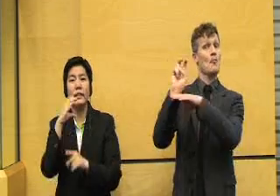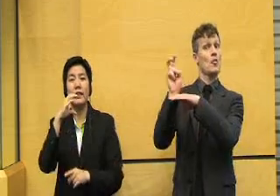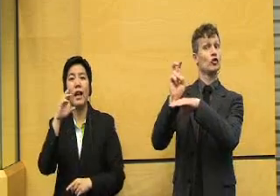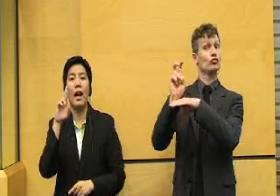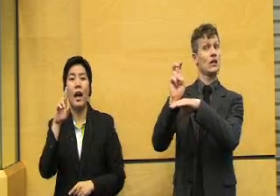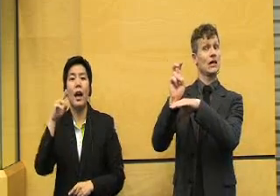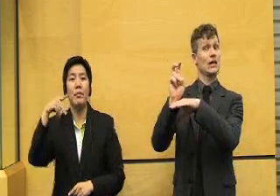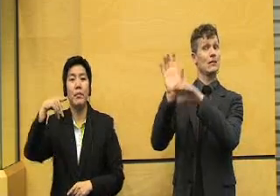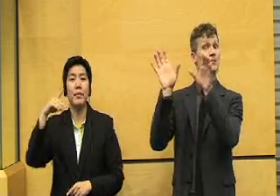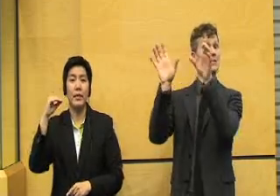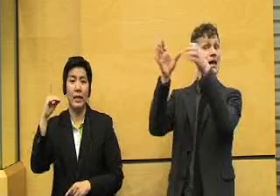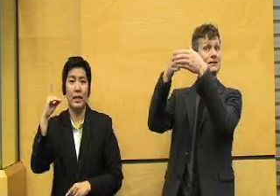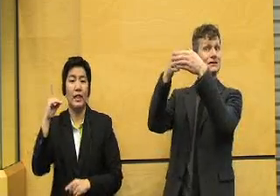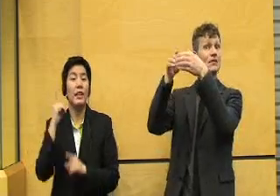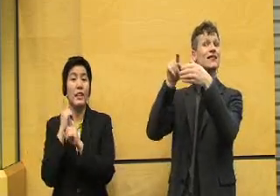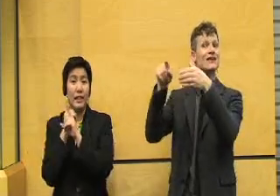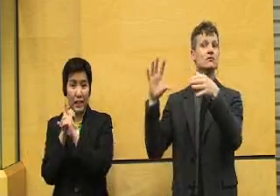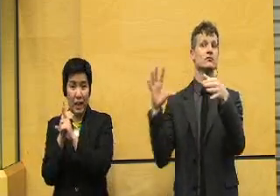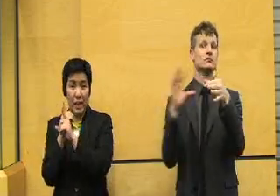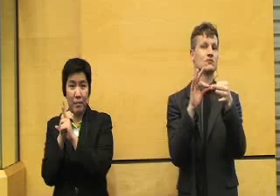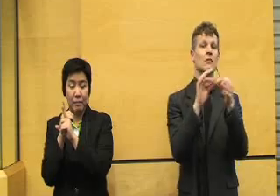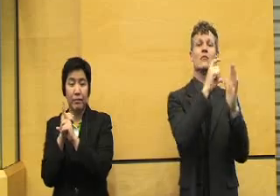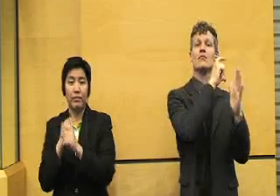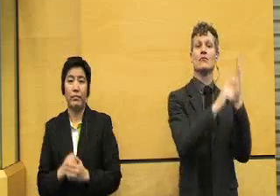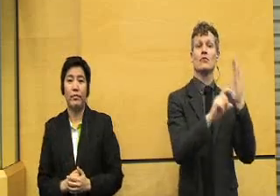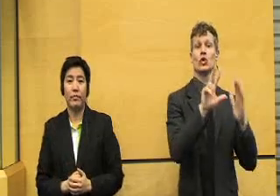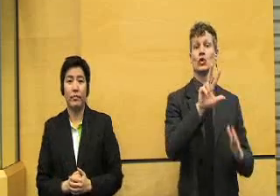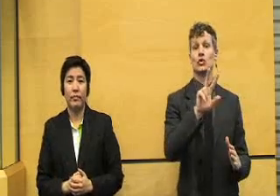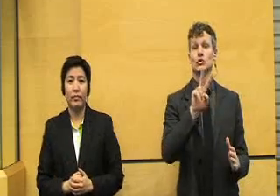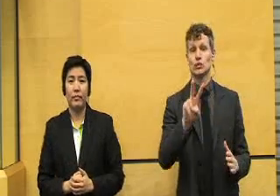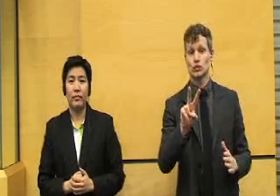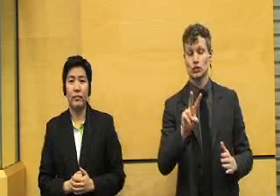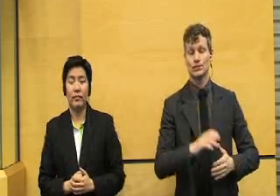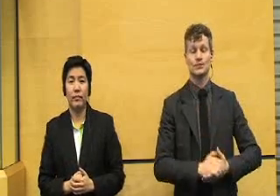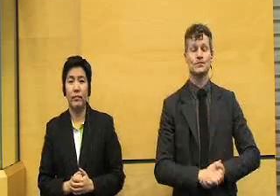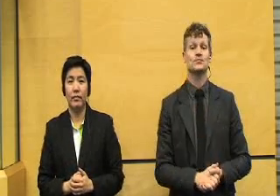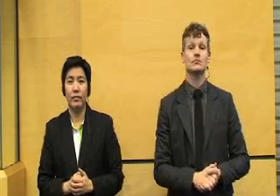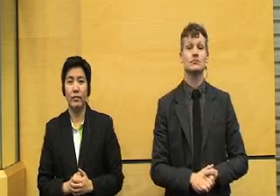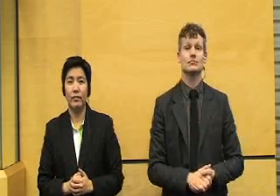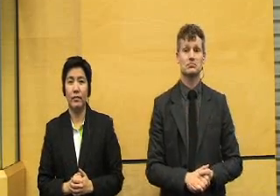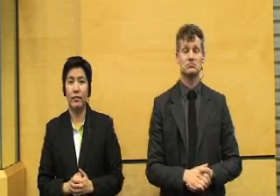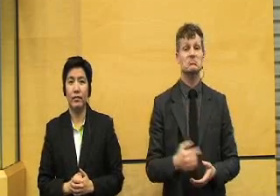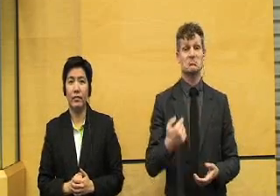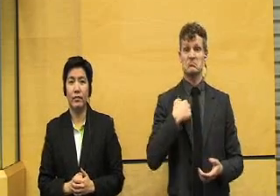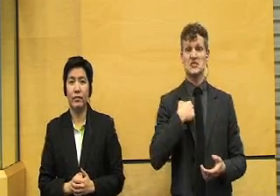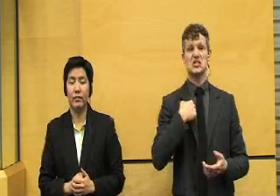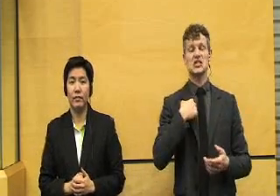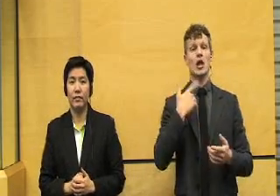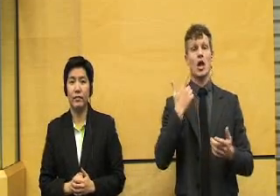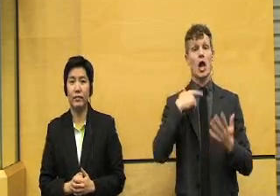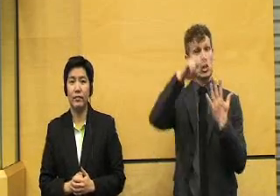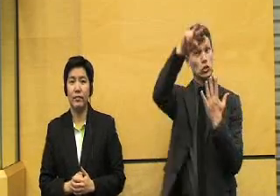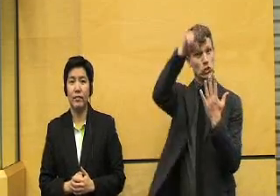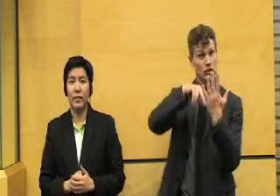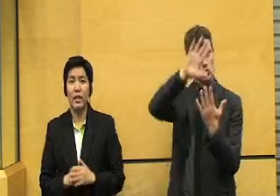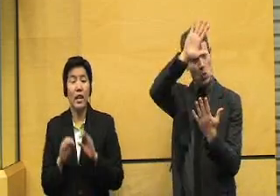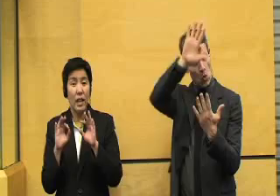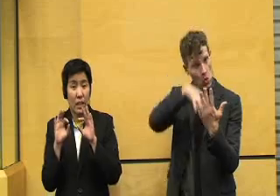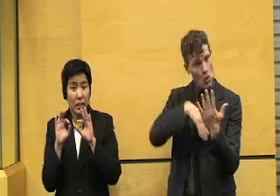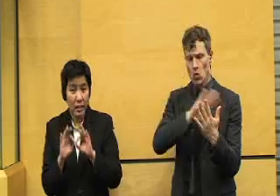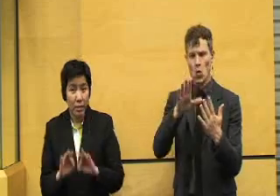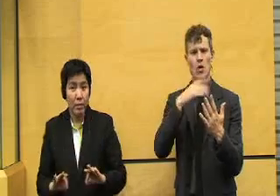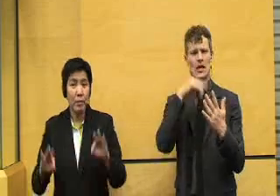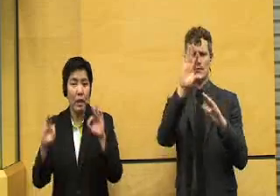limit the scope of my statement to issues that we think are of critical importance to promote dignity and inclusion